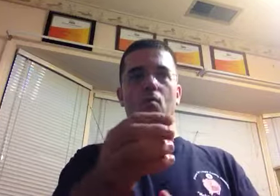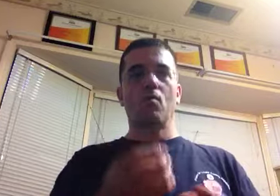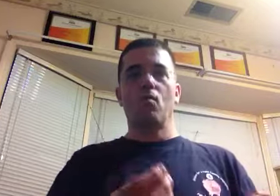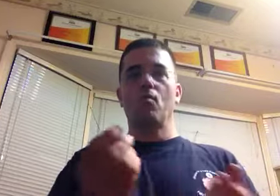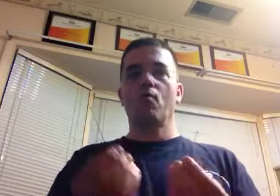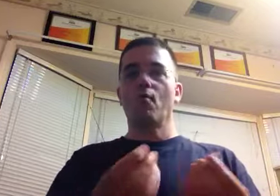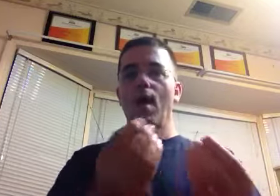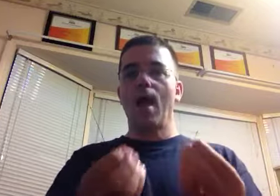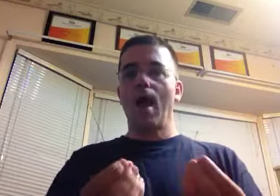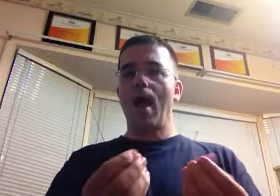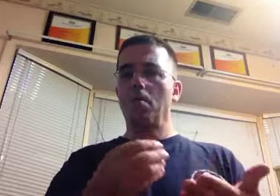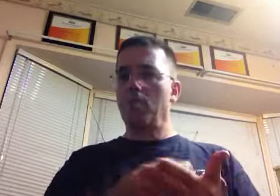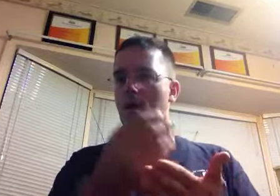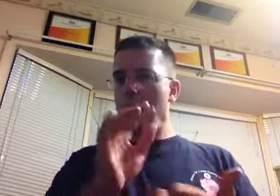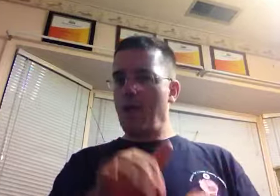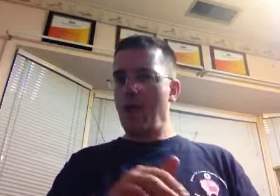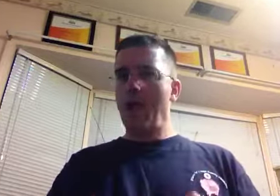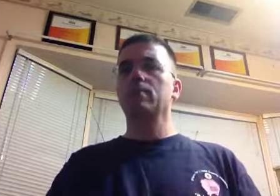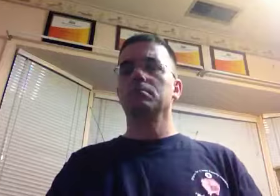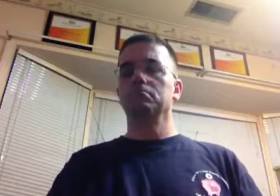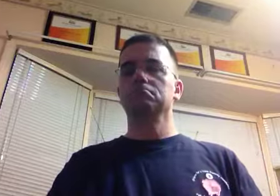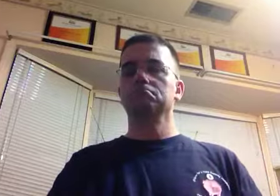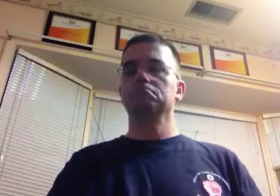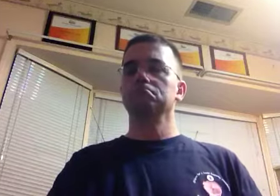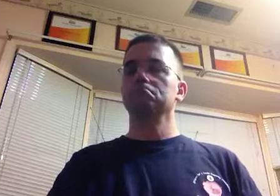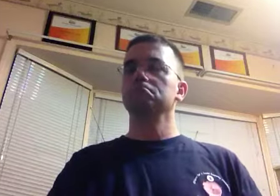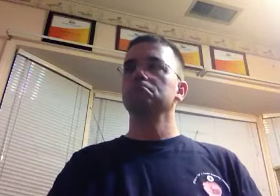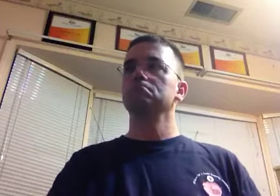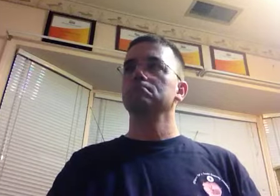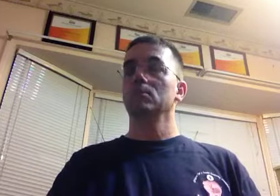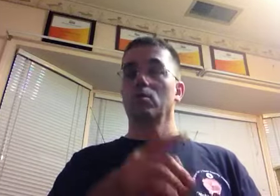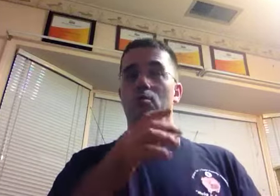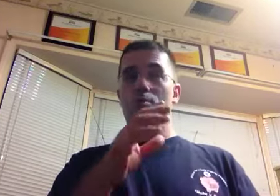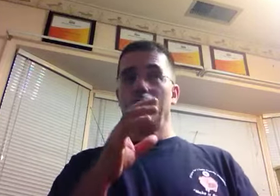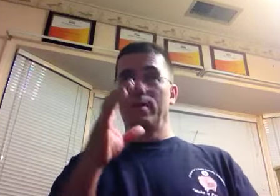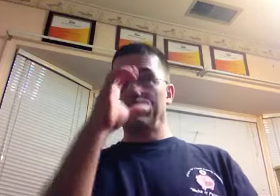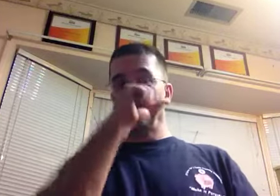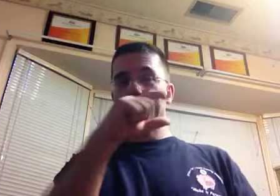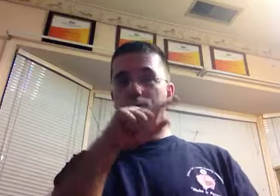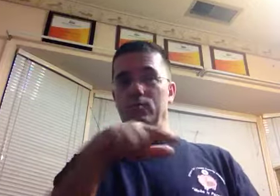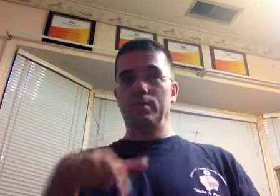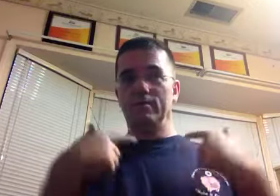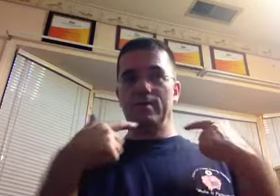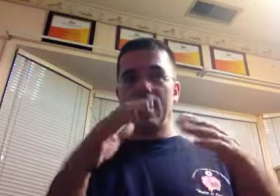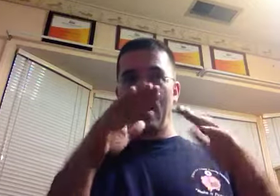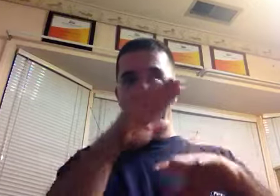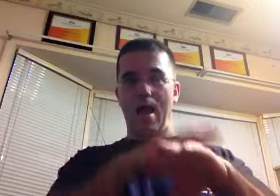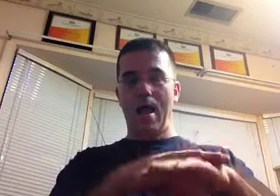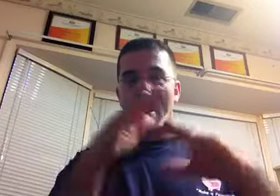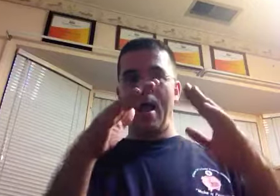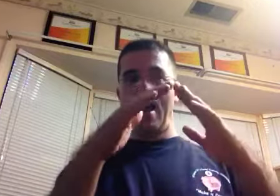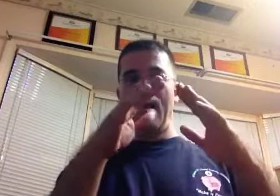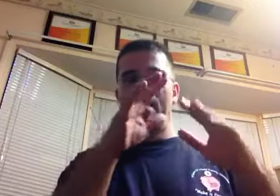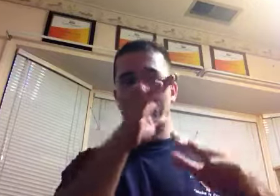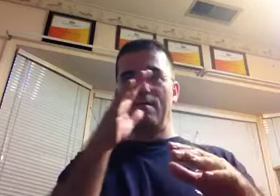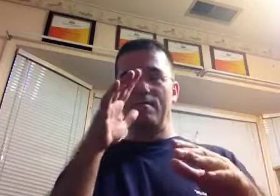Okay. Well, and so I'm guessing you're living on the farm? Yeah, I still live with my parents. That's a whole other thing,